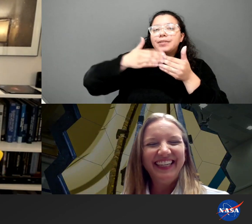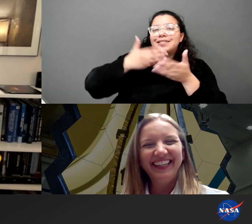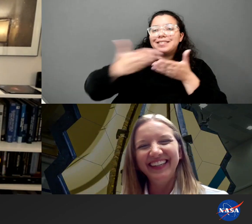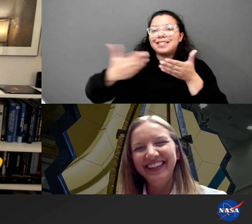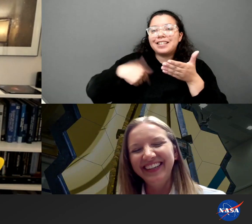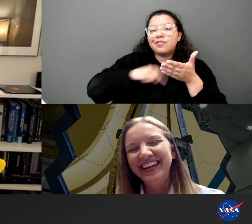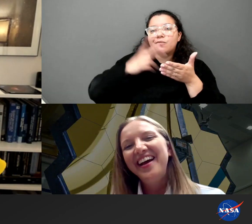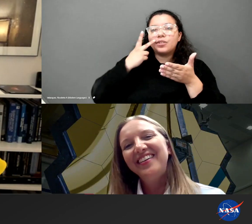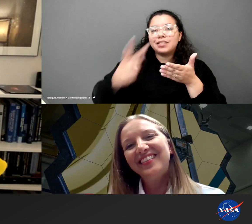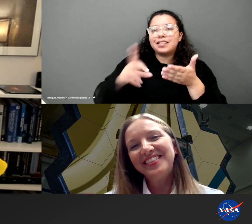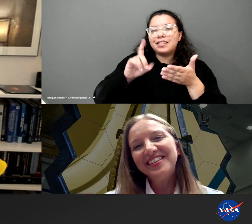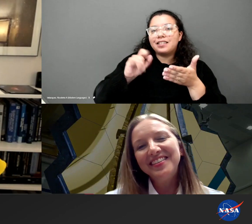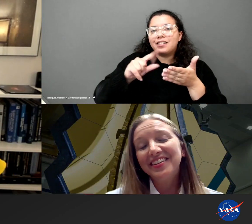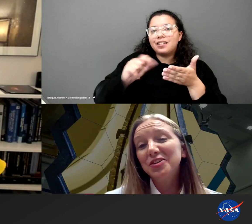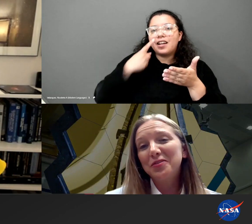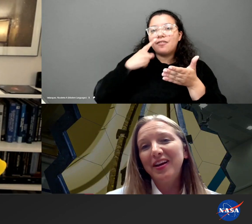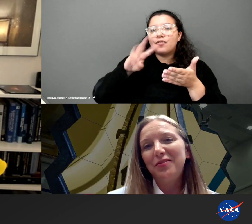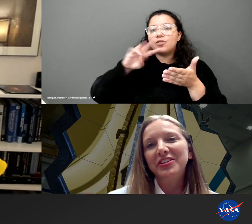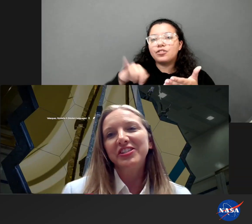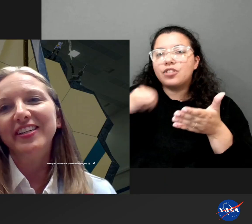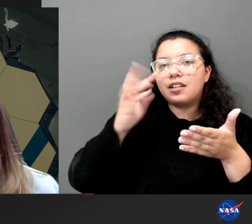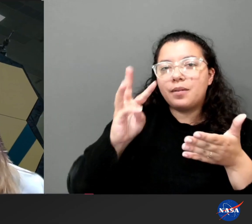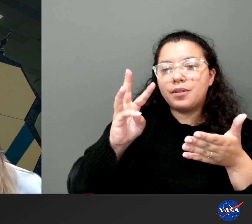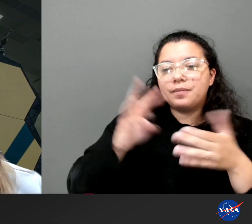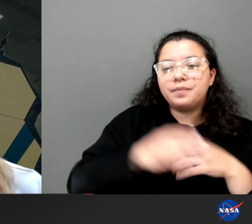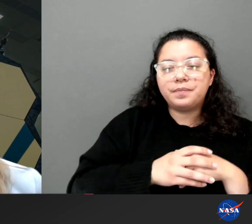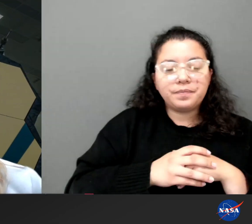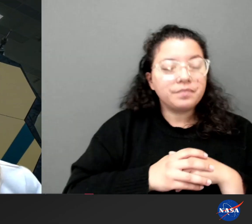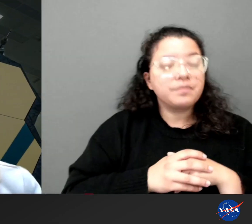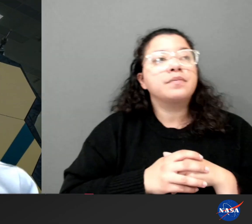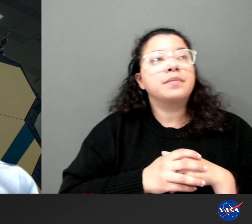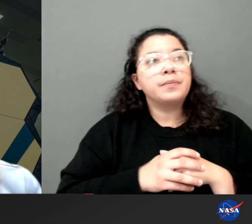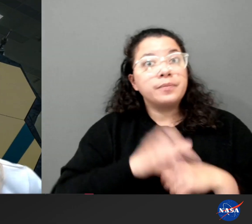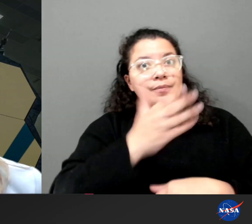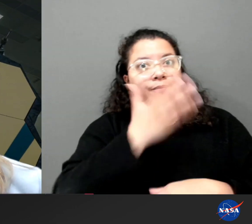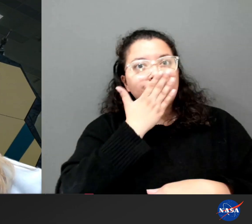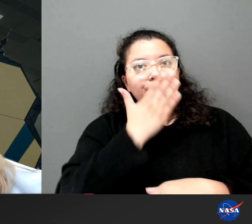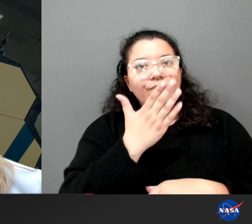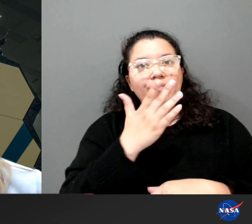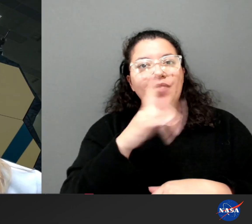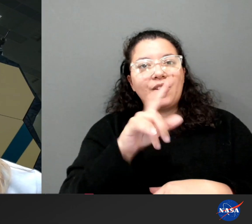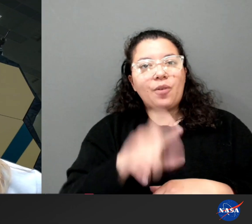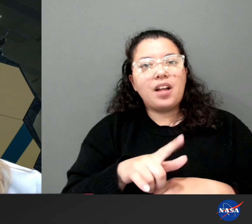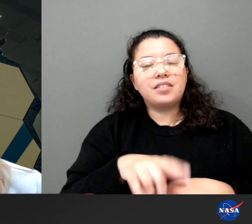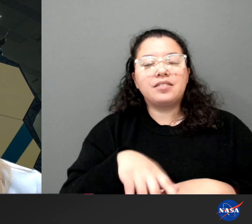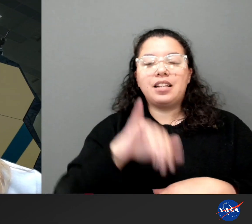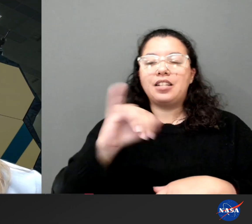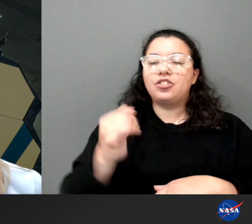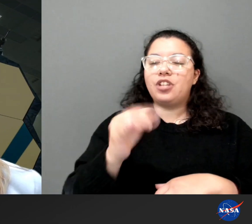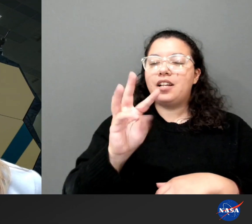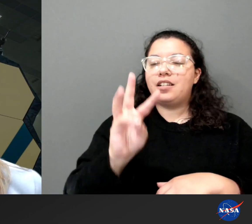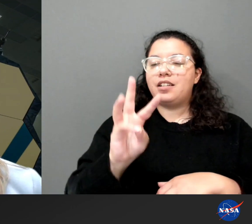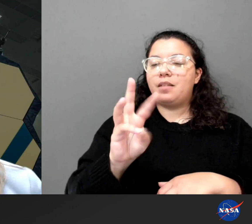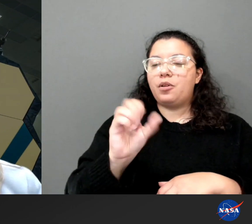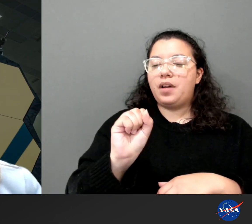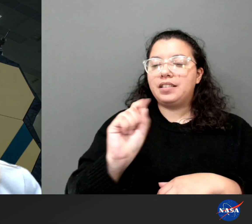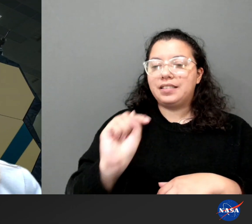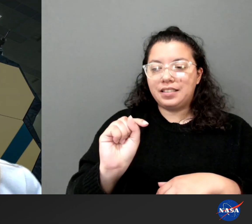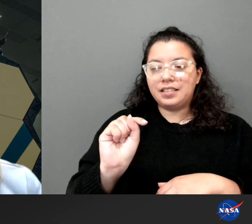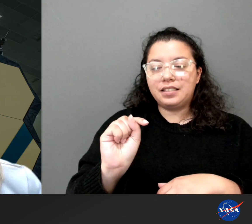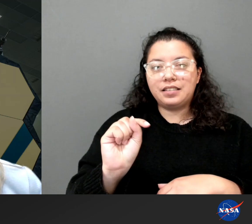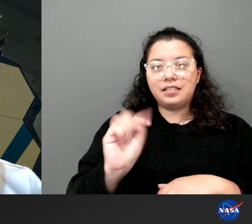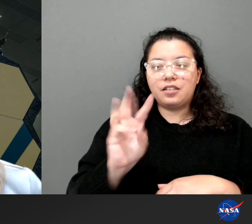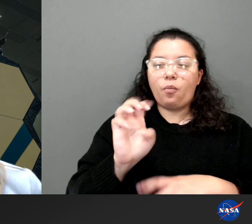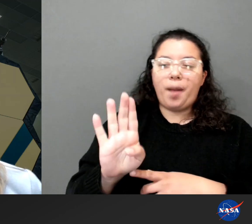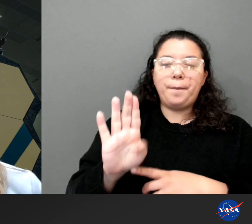clues? That's a great question. JWST can actually observe near-Earth